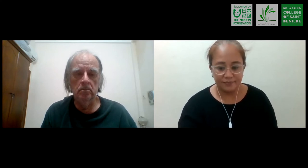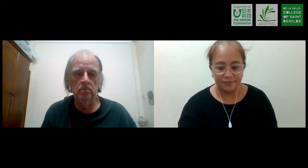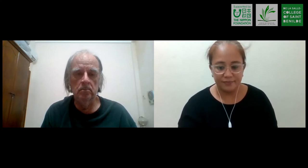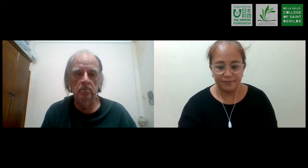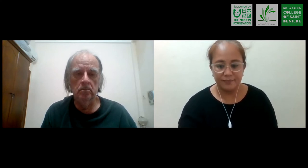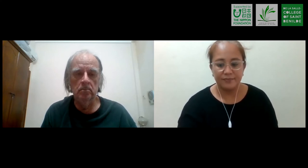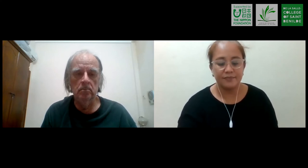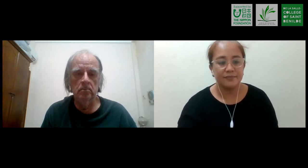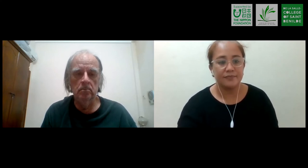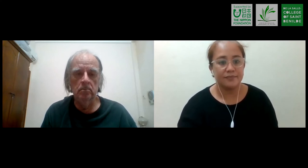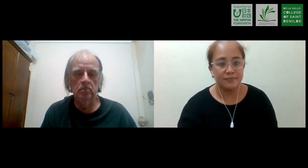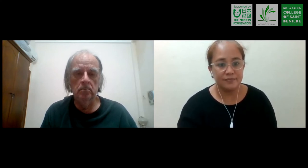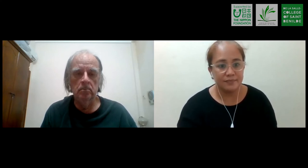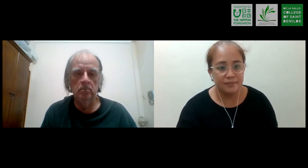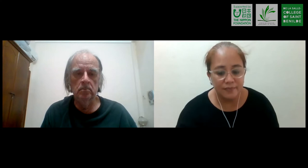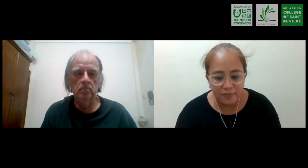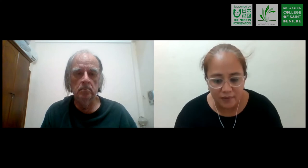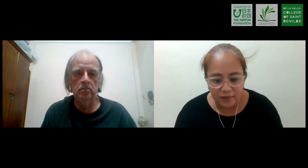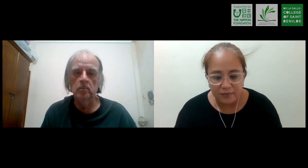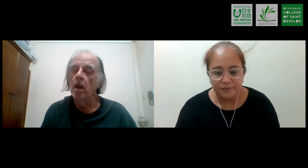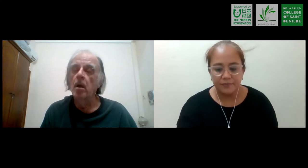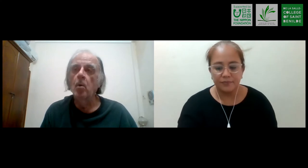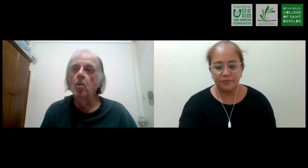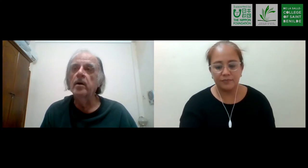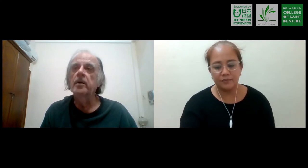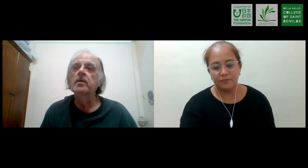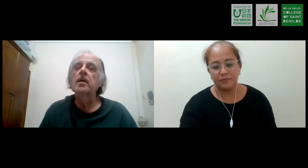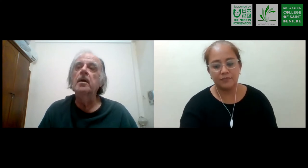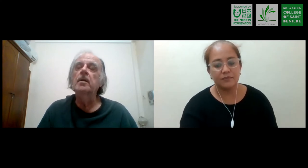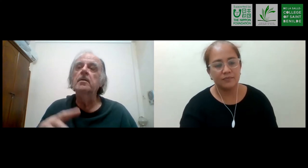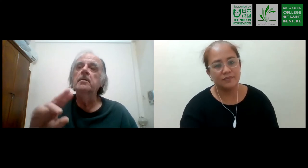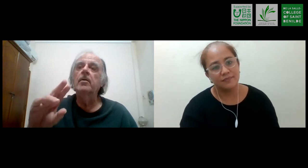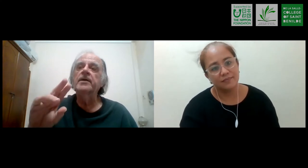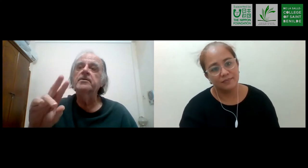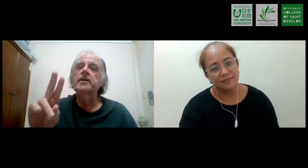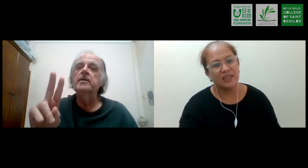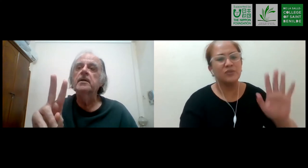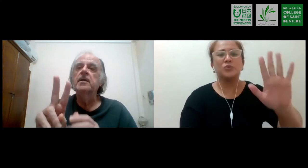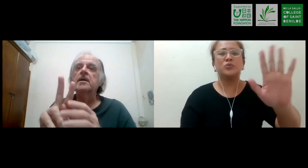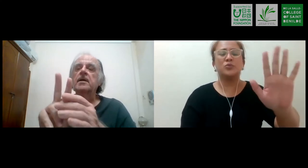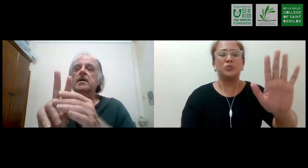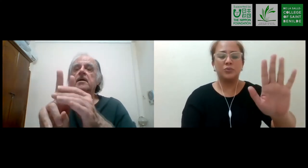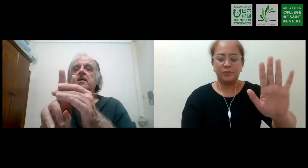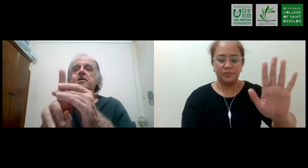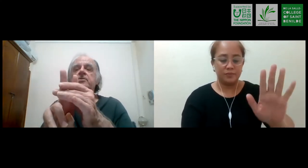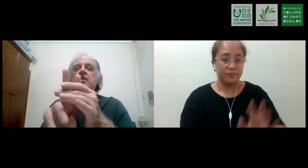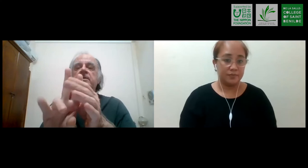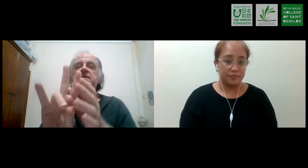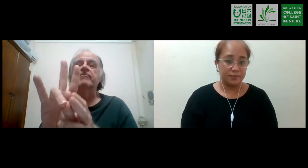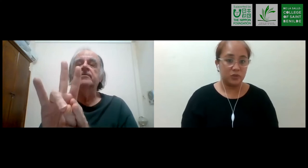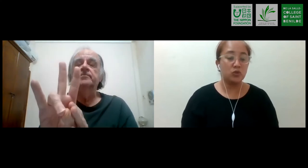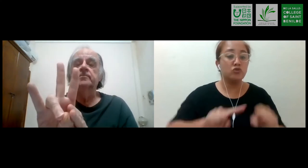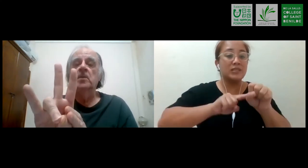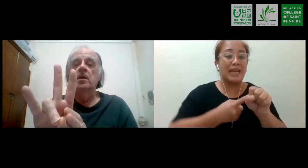arrange it from the other way around. So we start with 9 Well, then, right? no, actually, you start